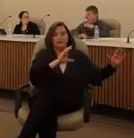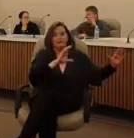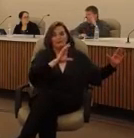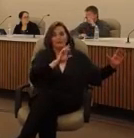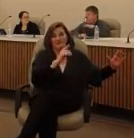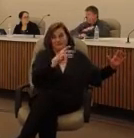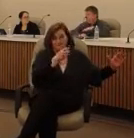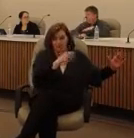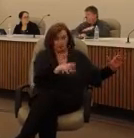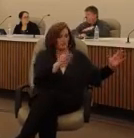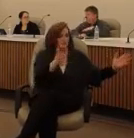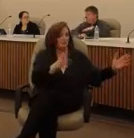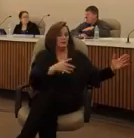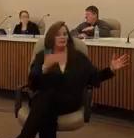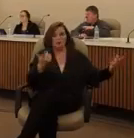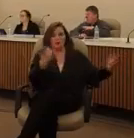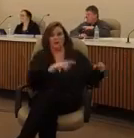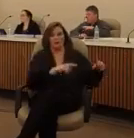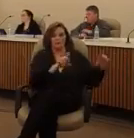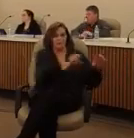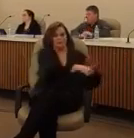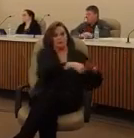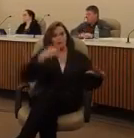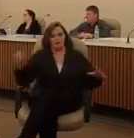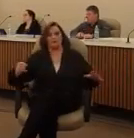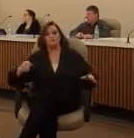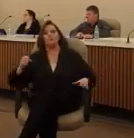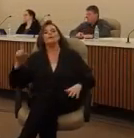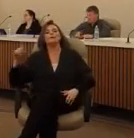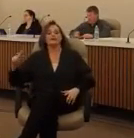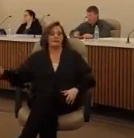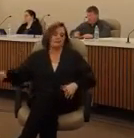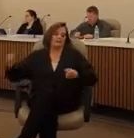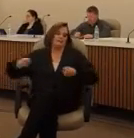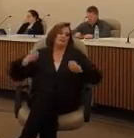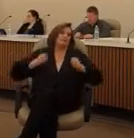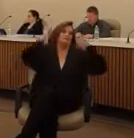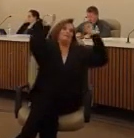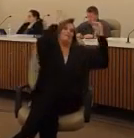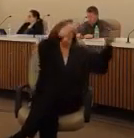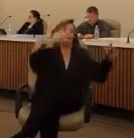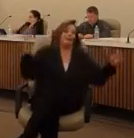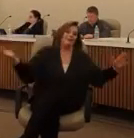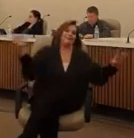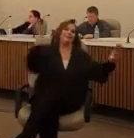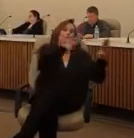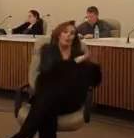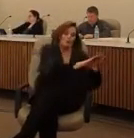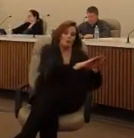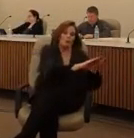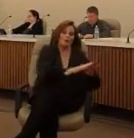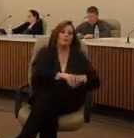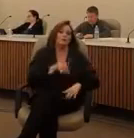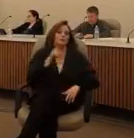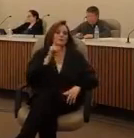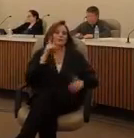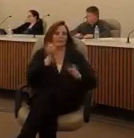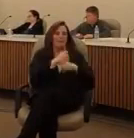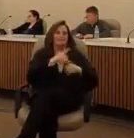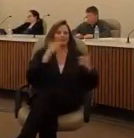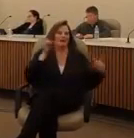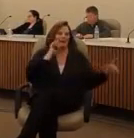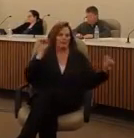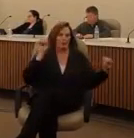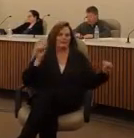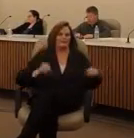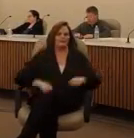people slamming the dumpster door is what generates the noise, not necessarily the pickup, so. Okay, What hours are you